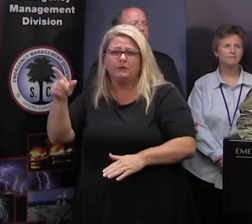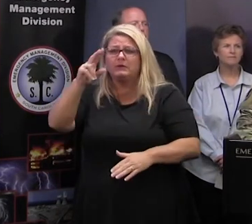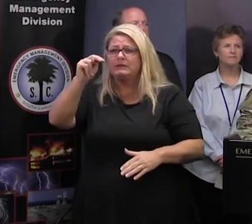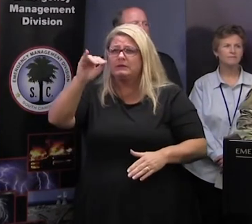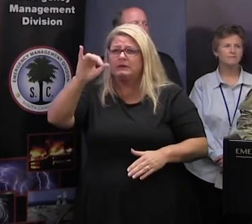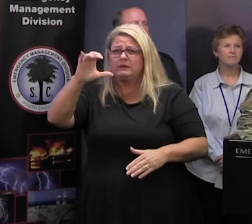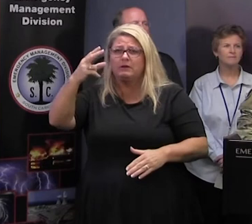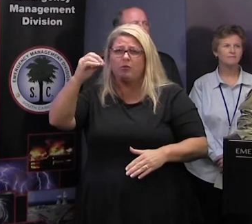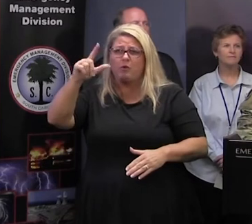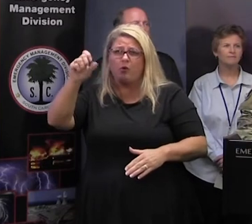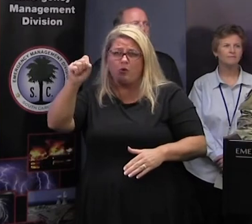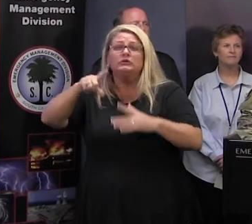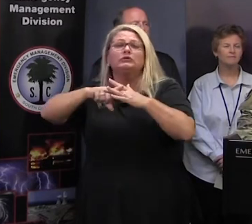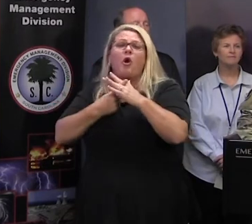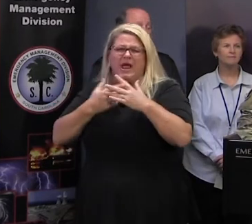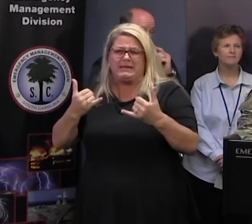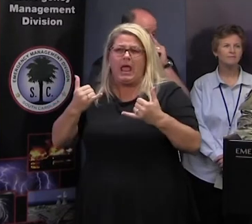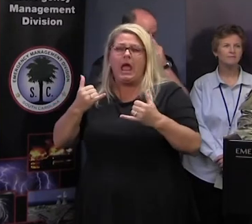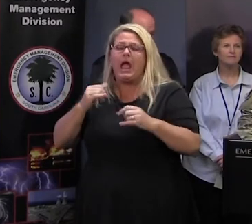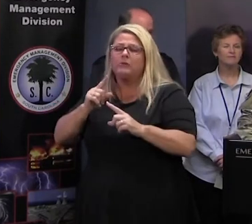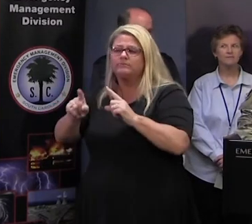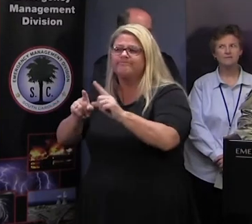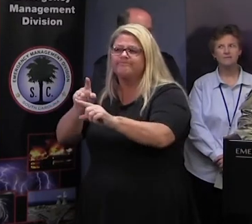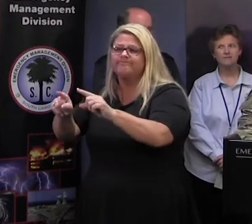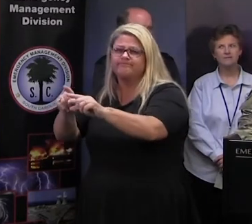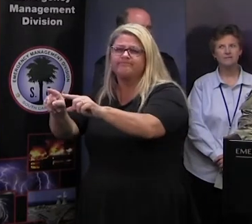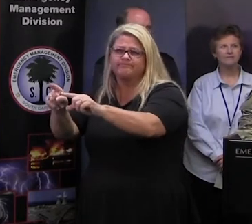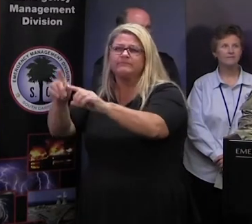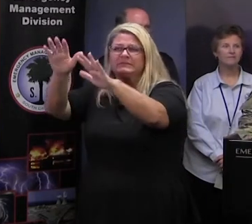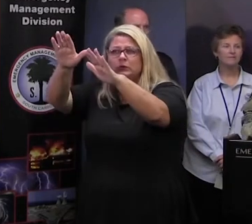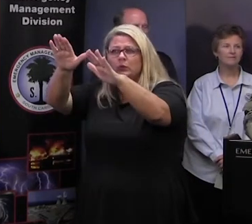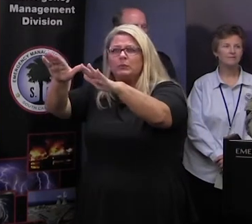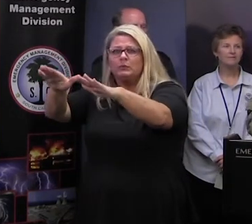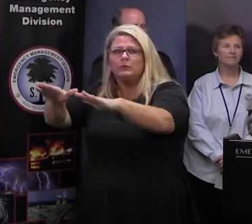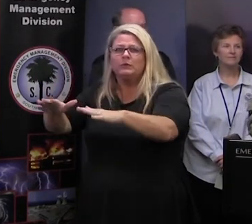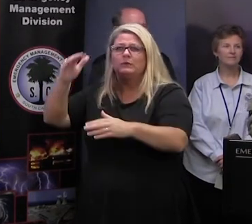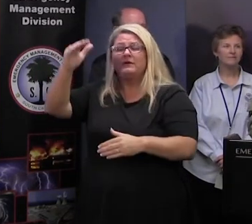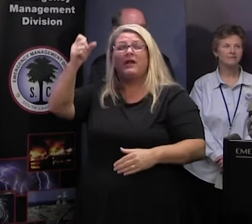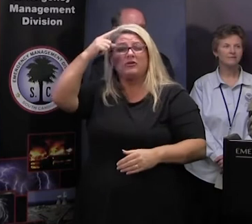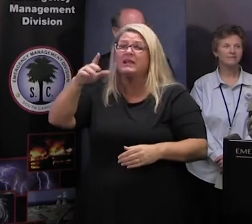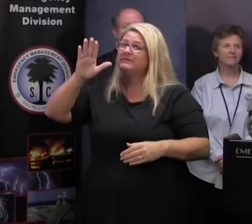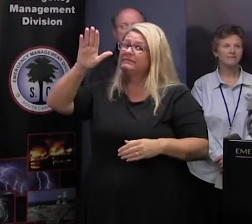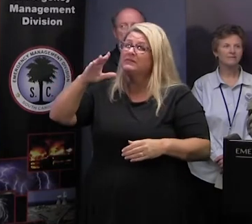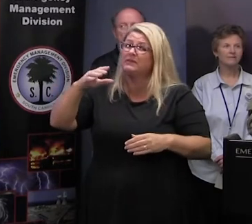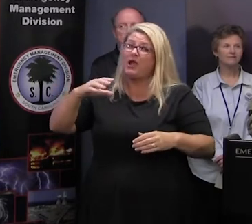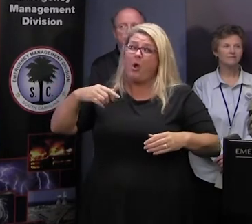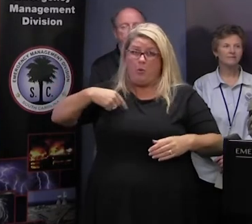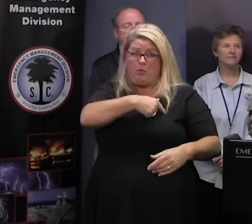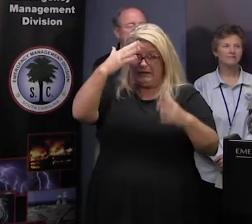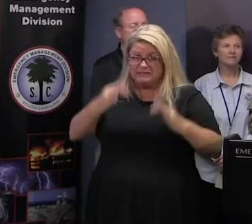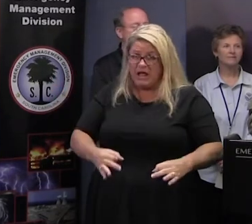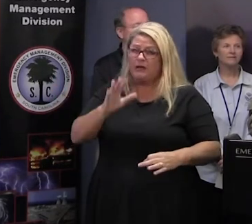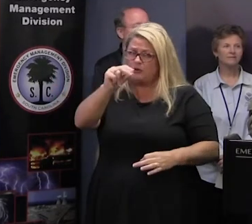Nichols, we're starting to get back into Nichols. So, yes, as the waters recede, and again, it's a local decision, either